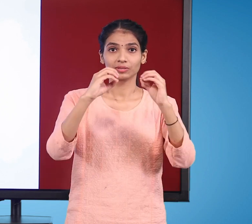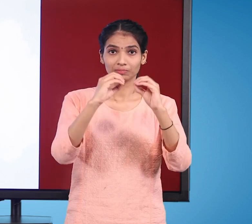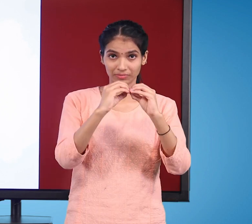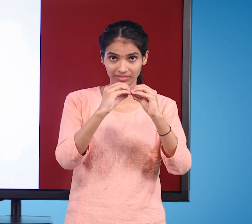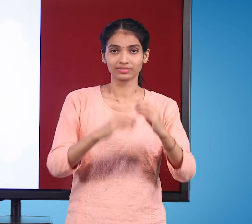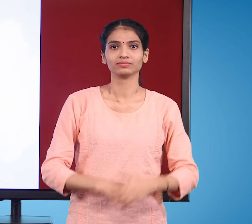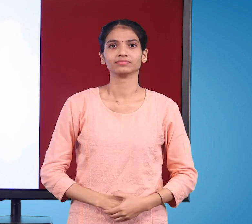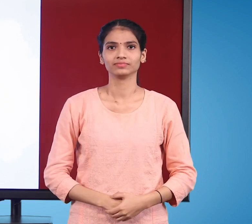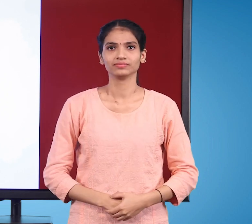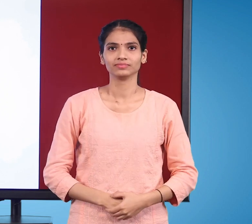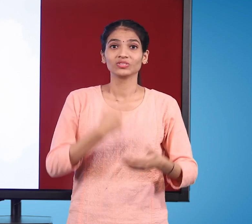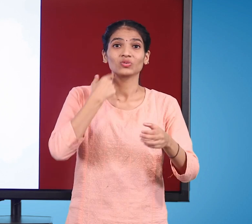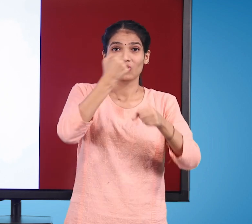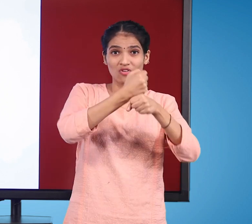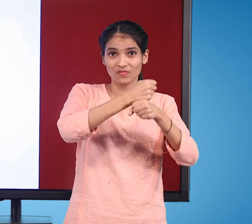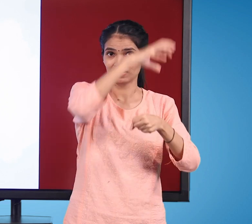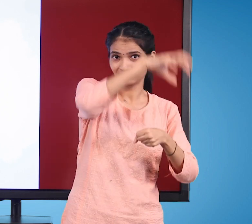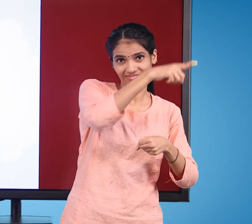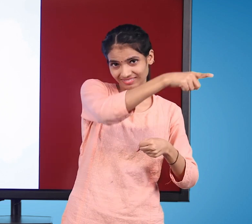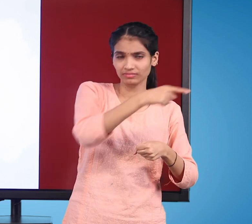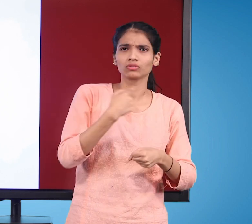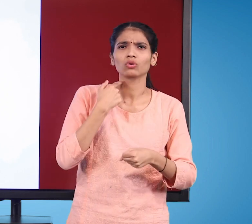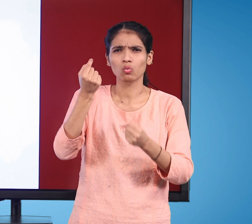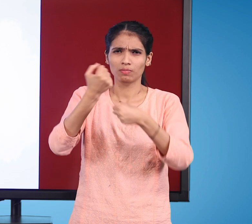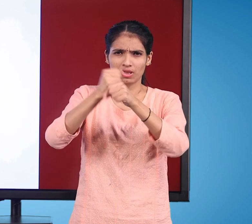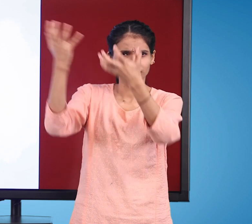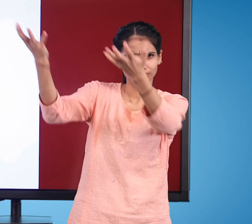B. The wheat production minimum,